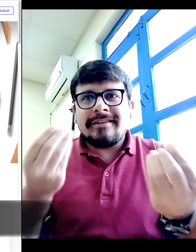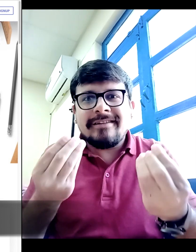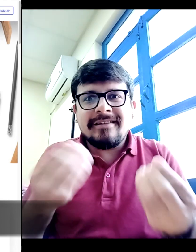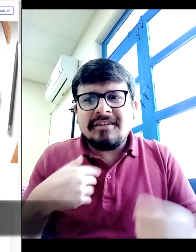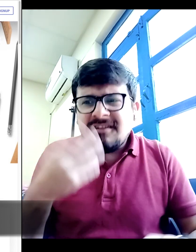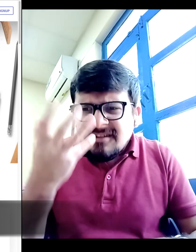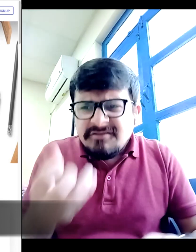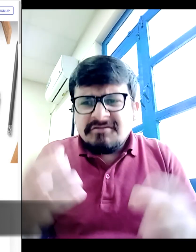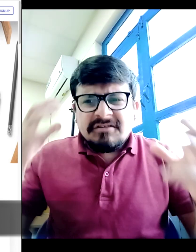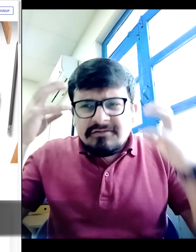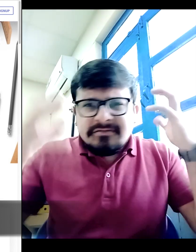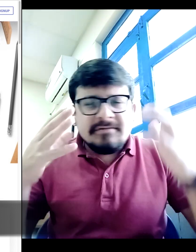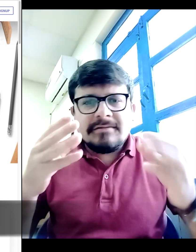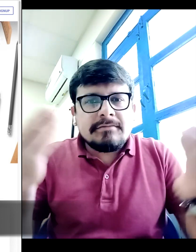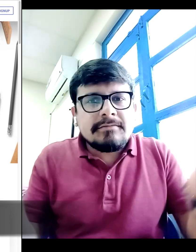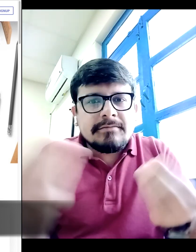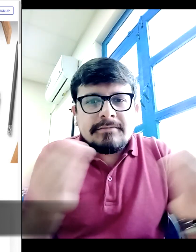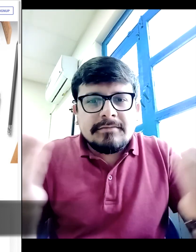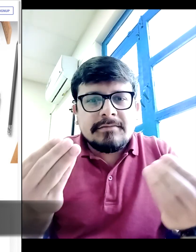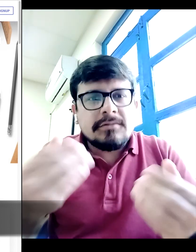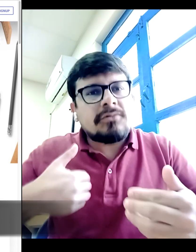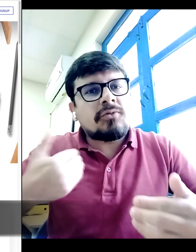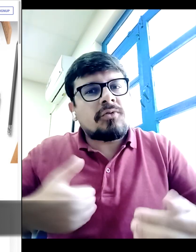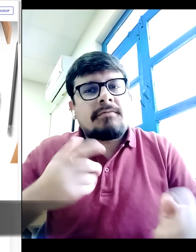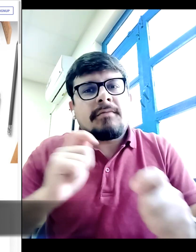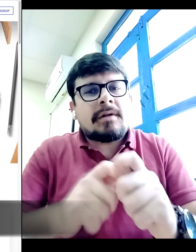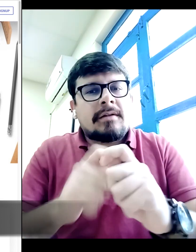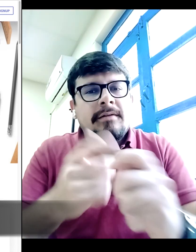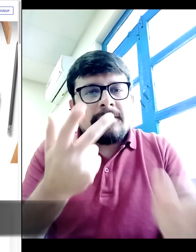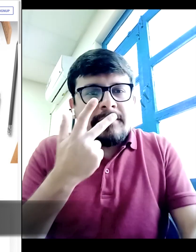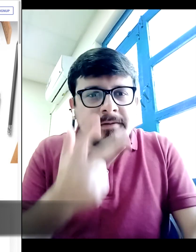and you can download them for free afterwards.